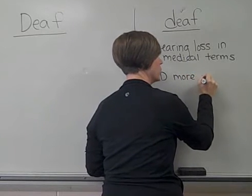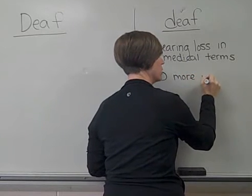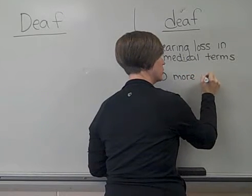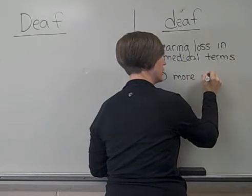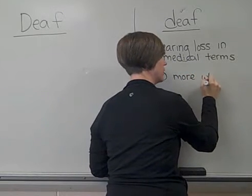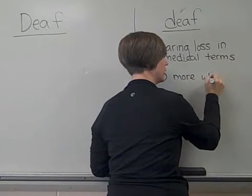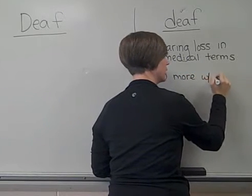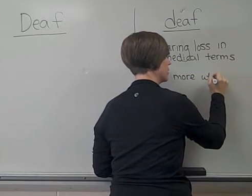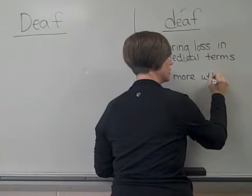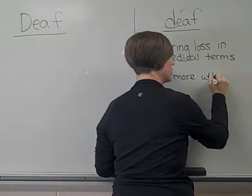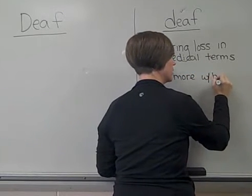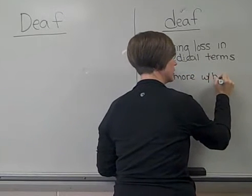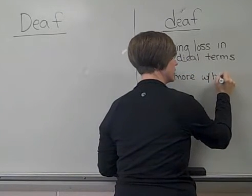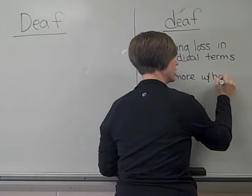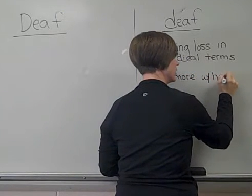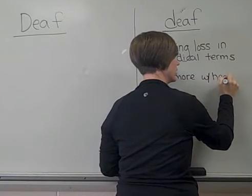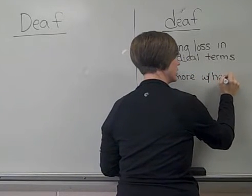more with